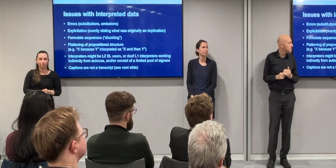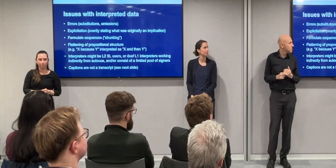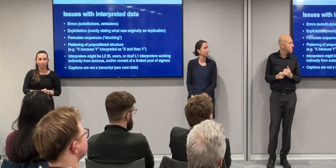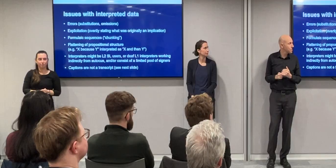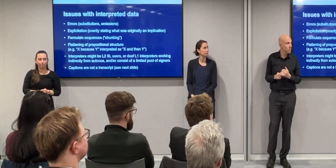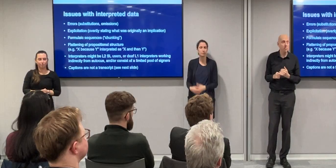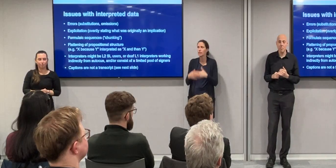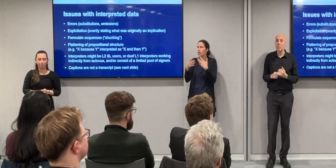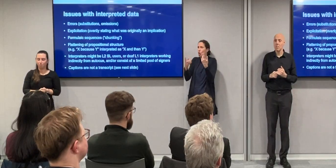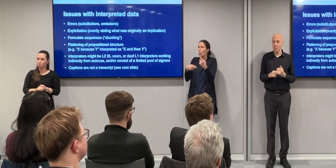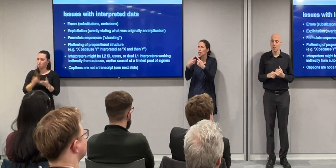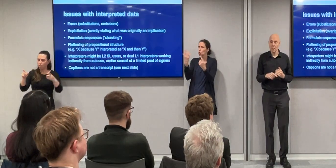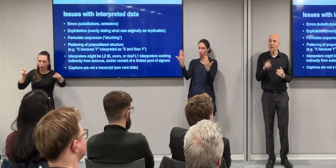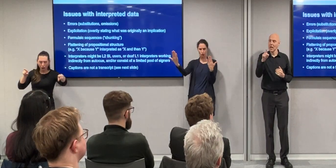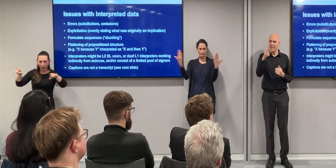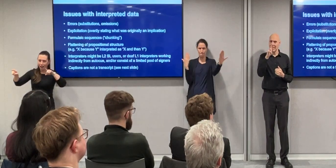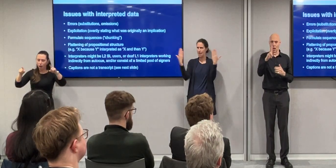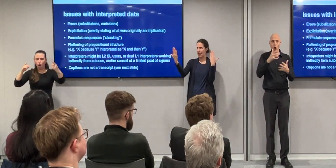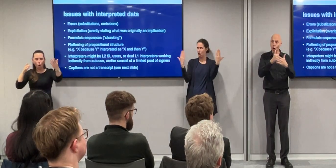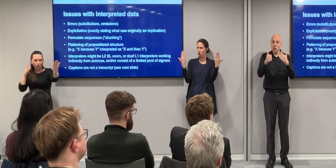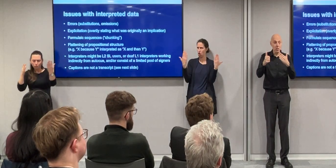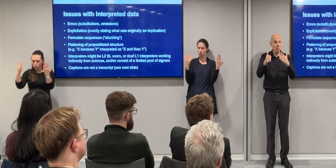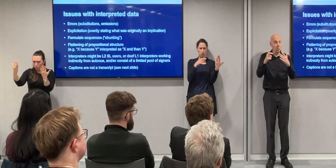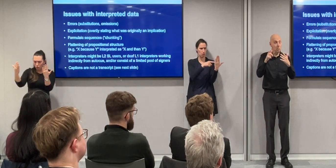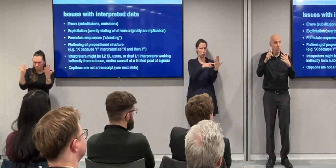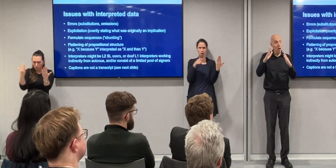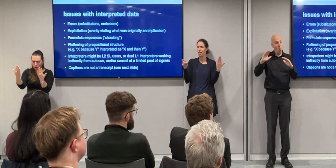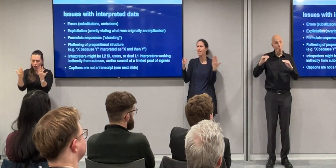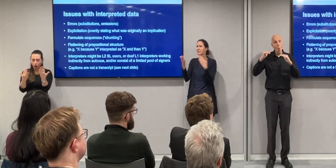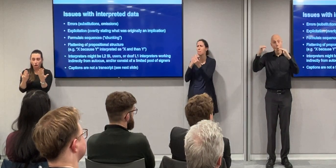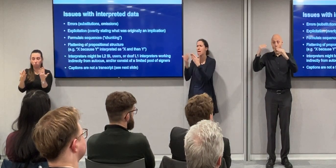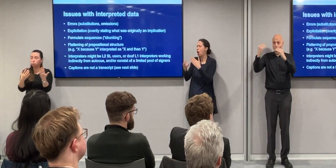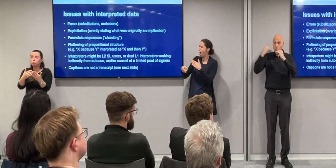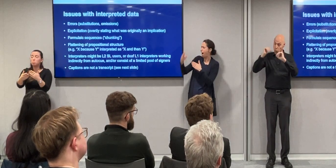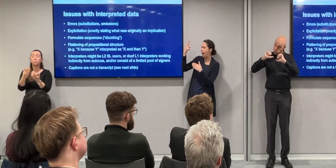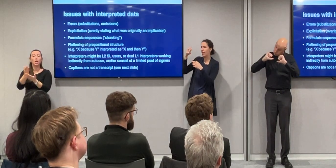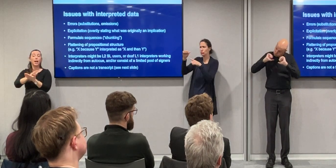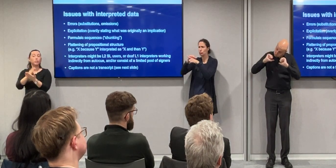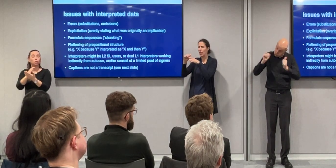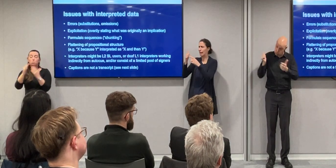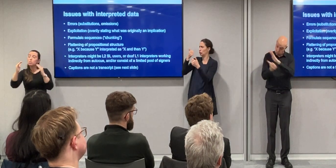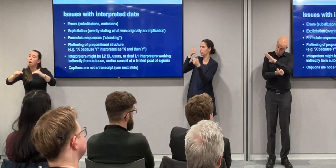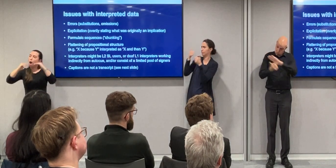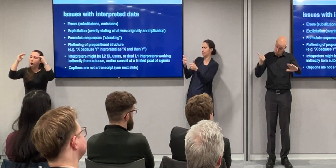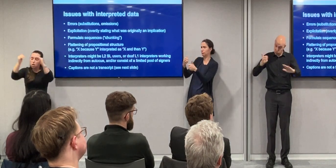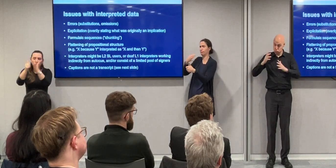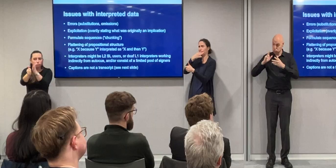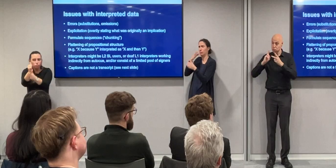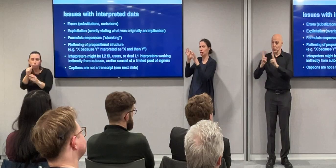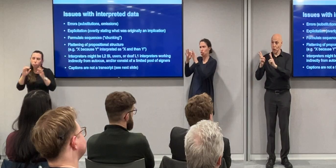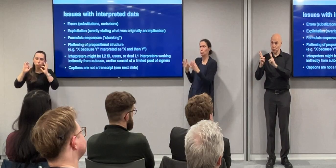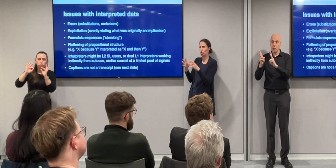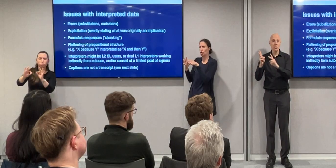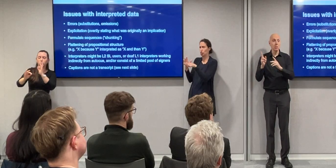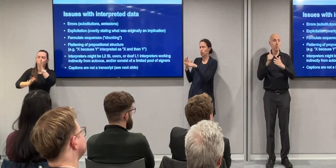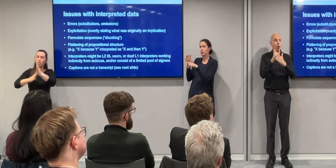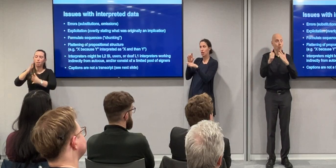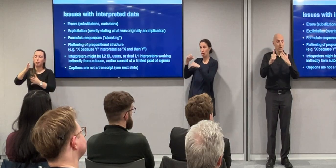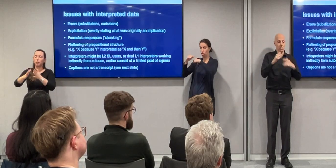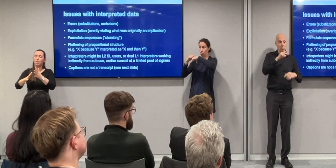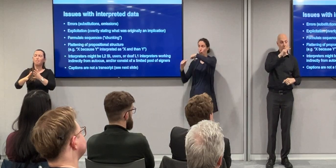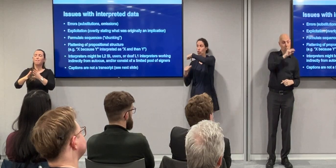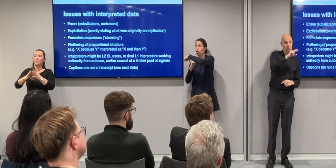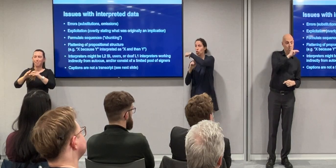And when you compare the two, you see that very often, even with highly trained, very qualified, extremely competent interpreters, the propositional structure